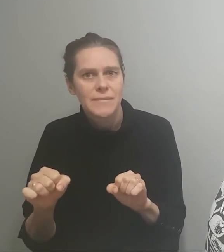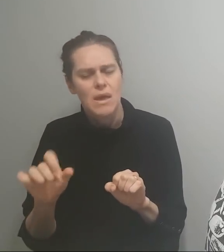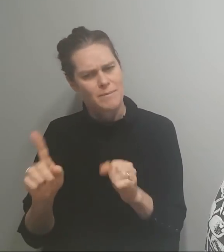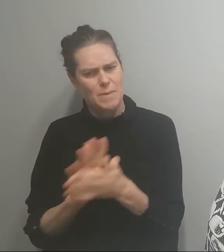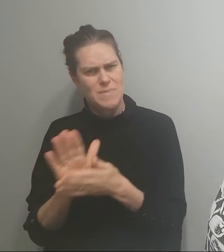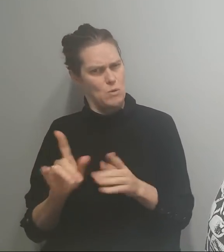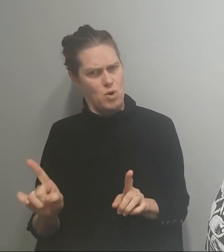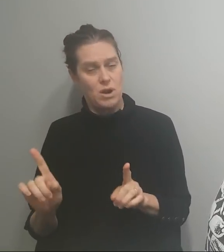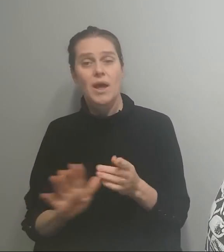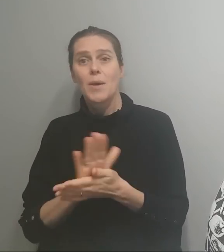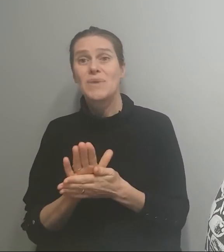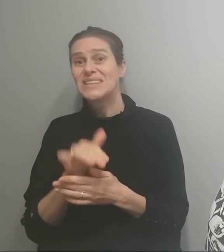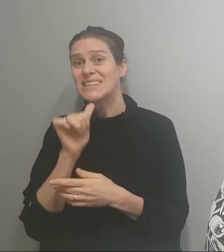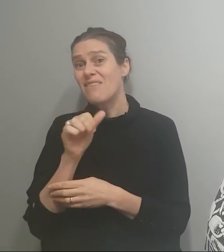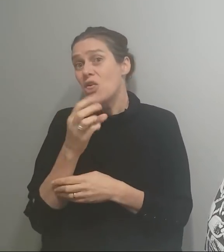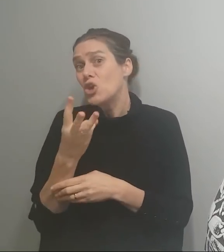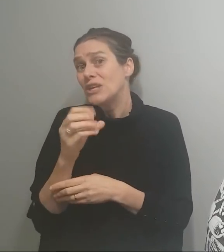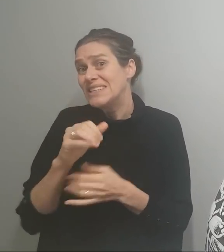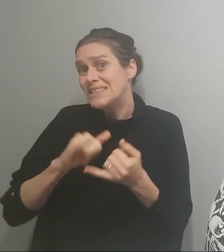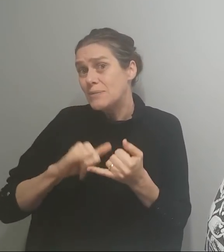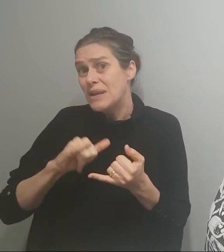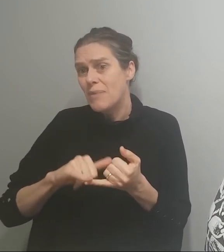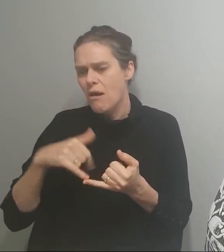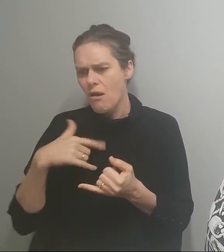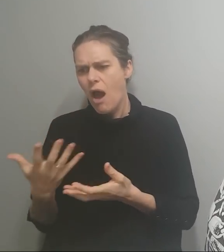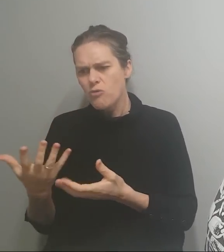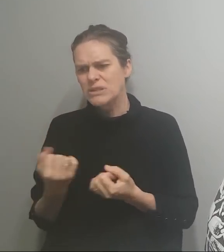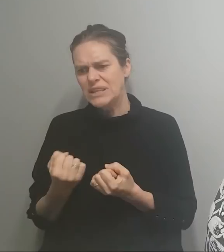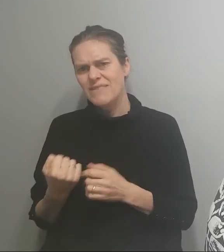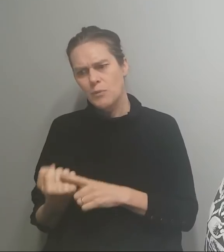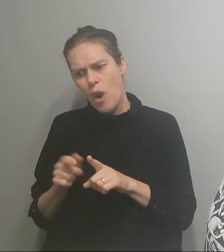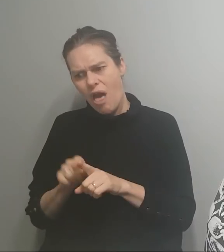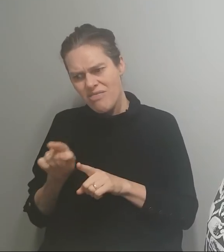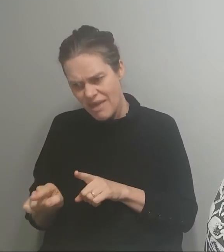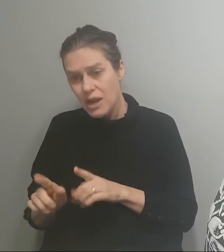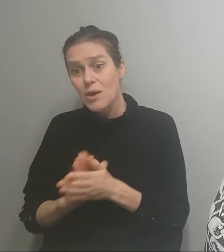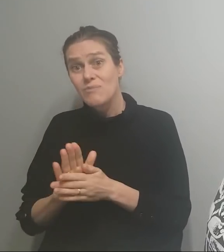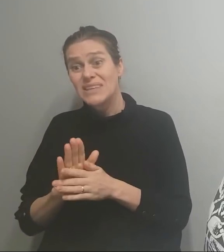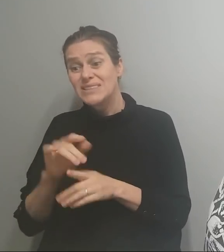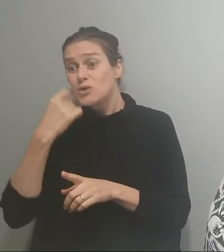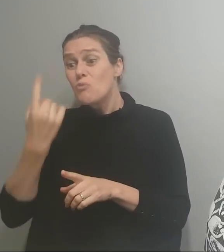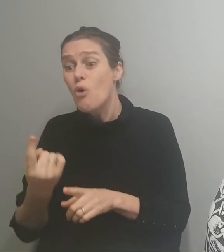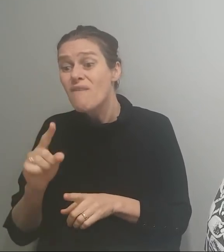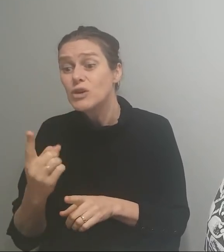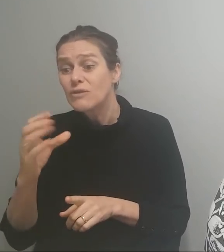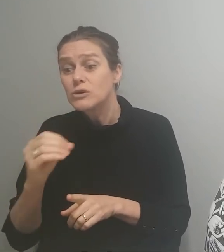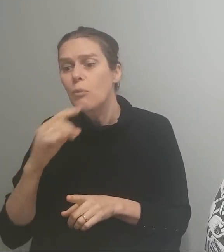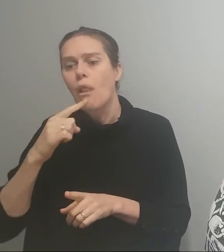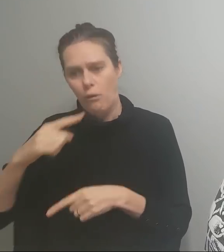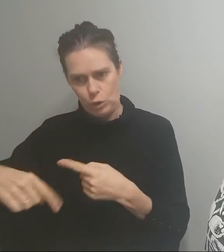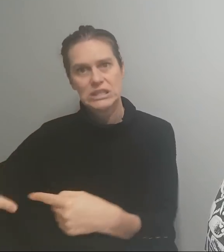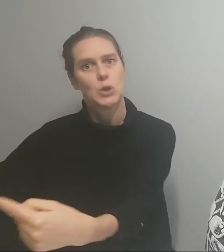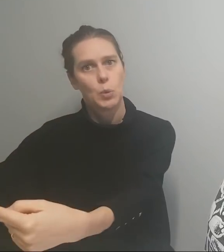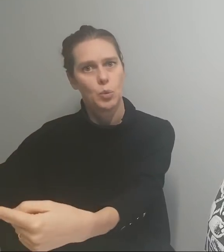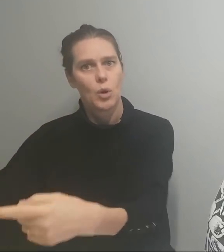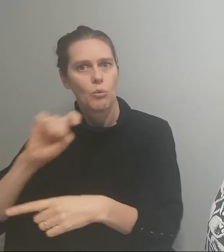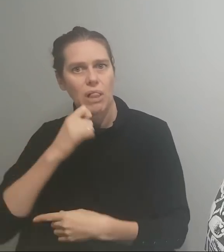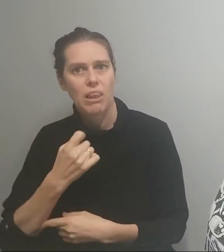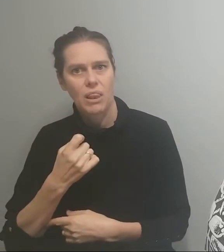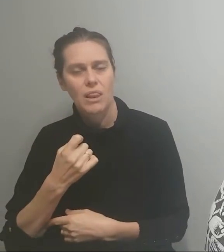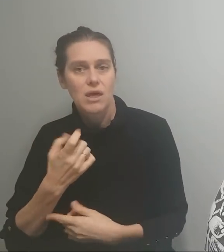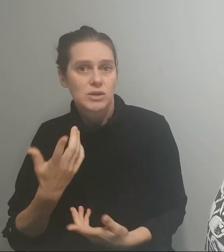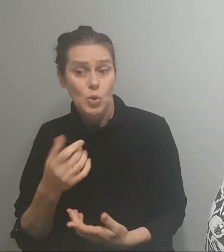the 30th of September will continue to be the support that you receive on the 1st of October. And if you want to make changes to